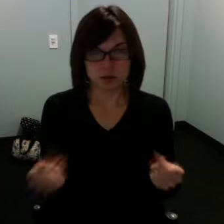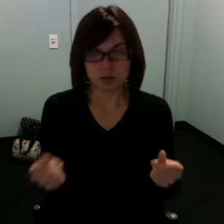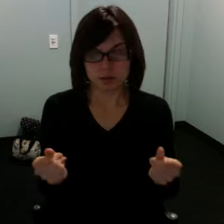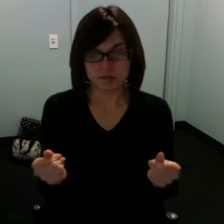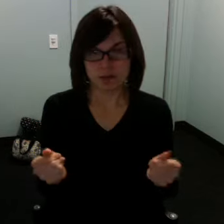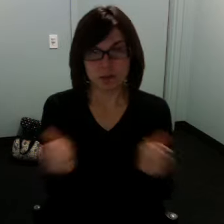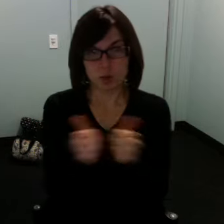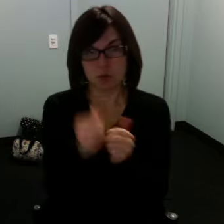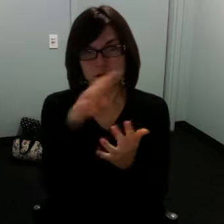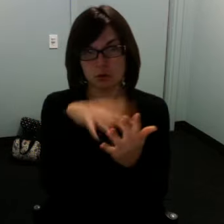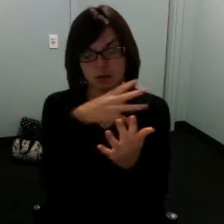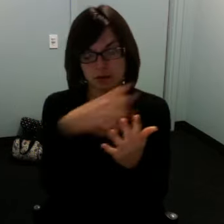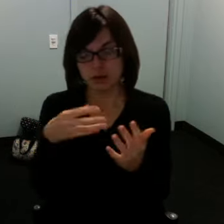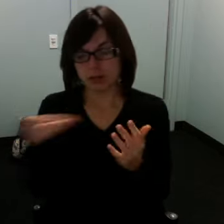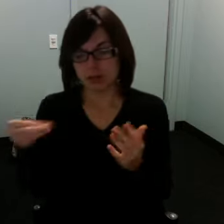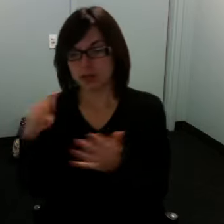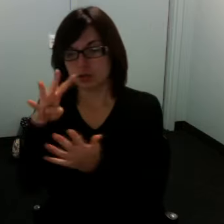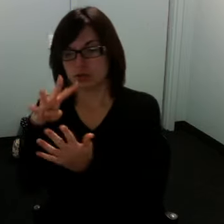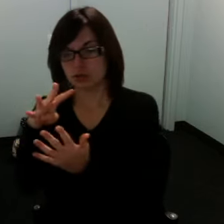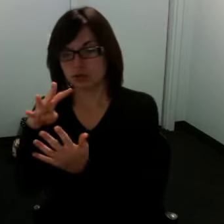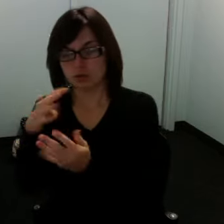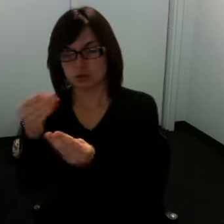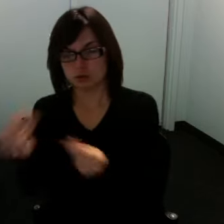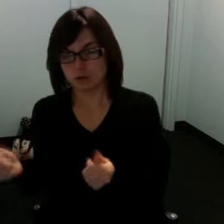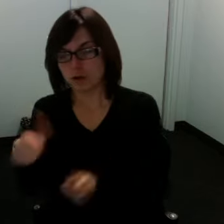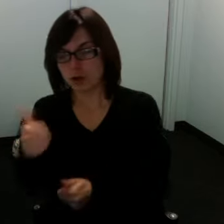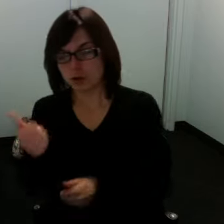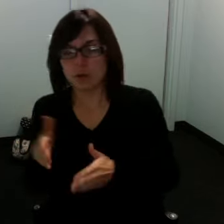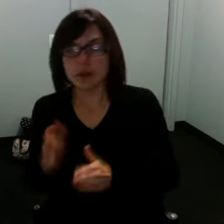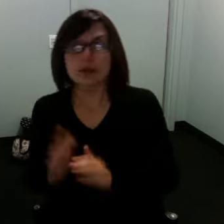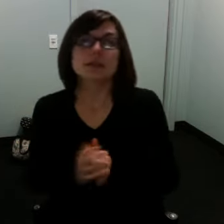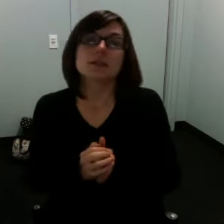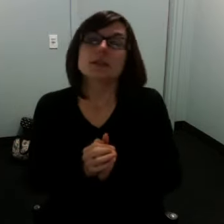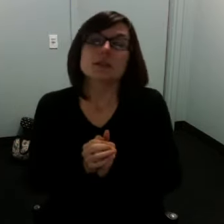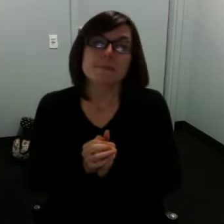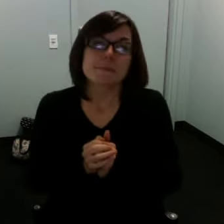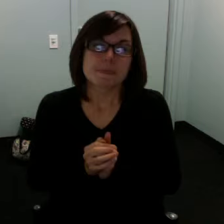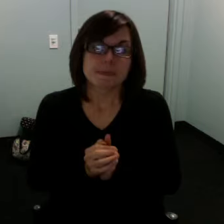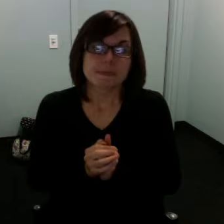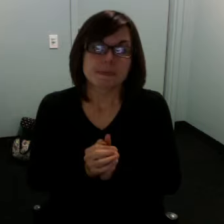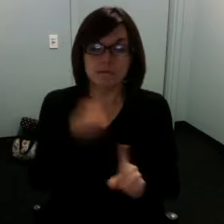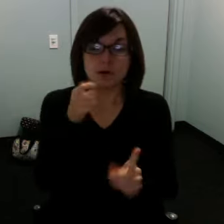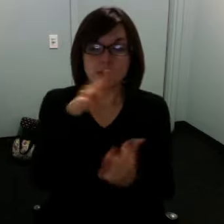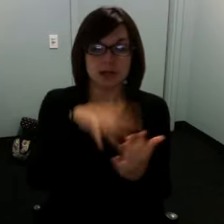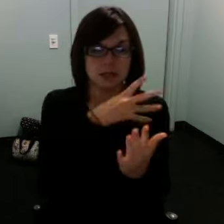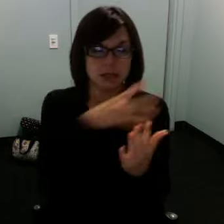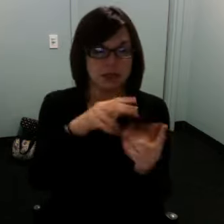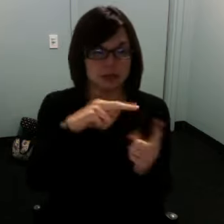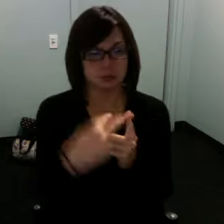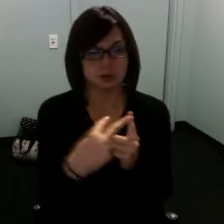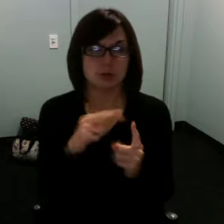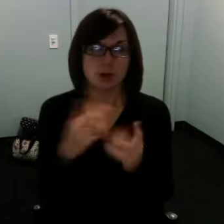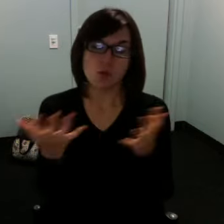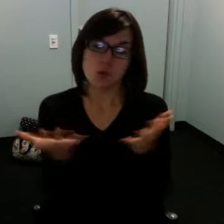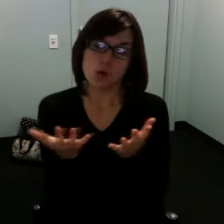play here. So here's a question. From a graphing perspective, what does a solution of the system y equals